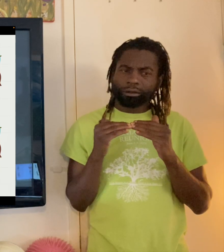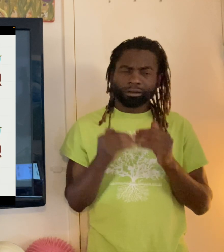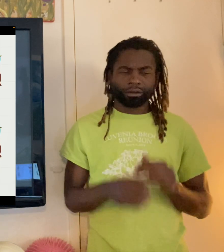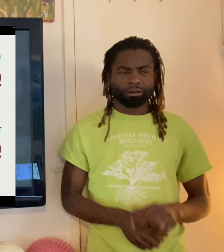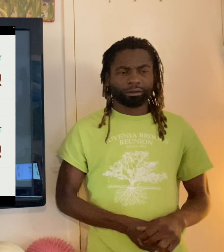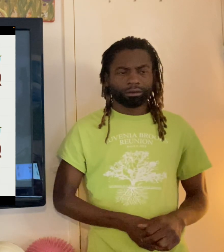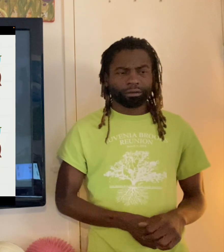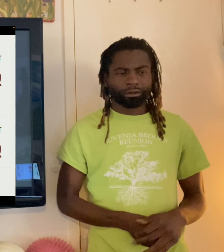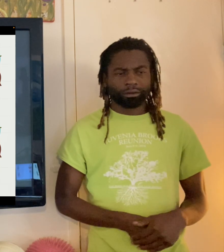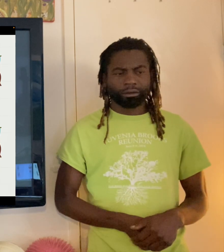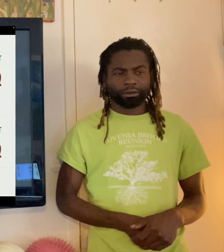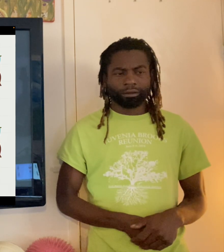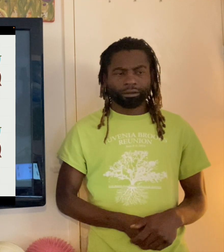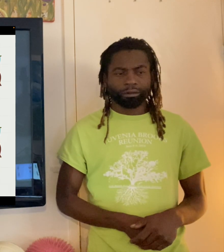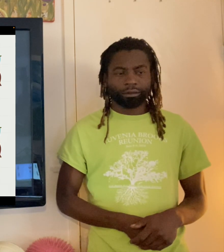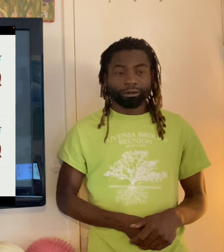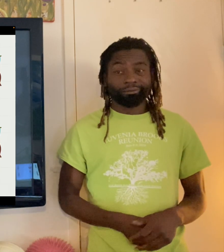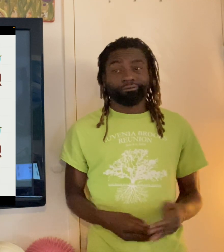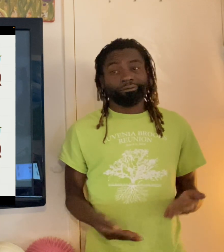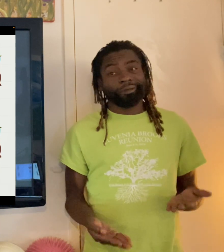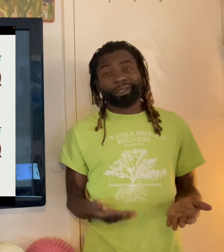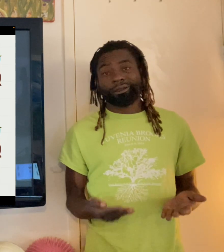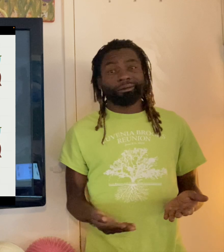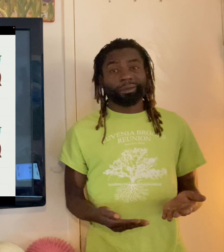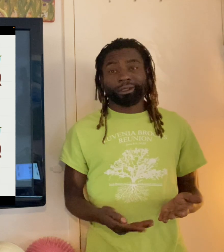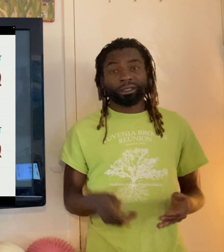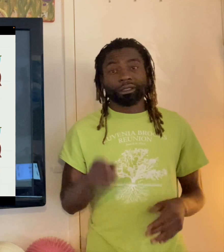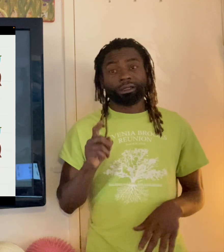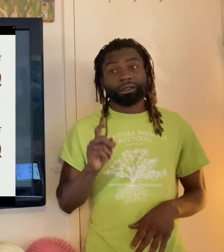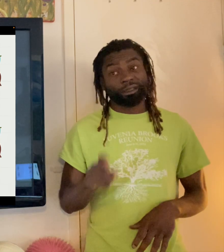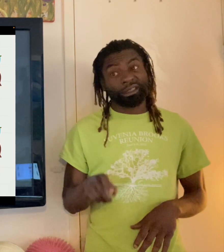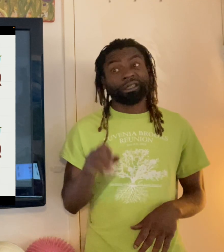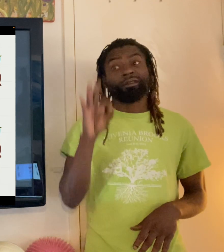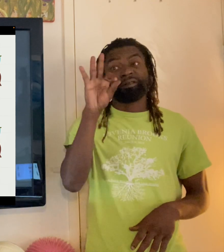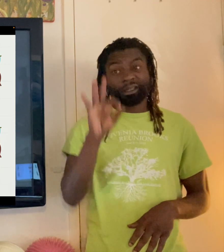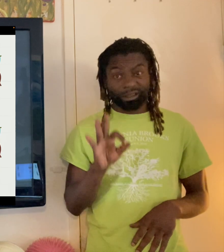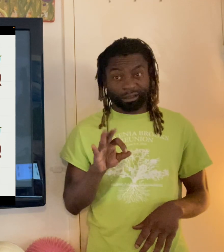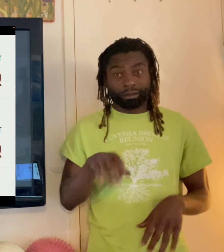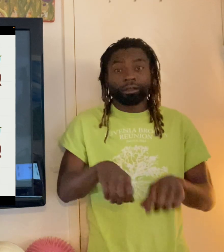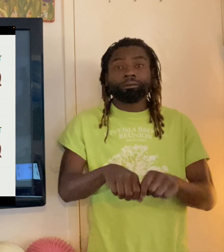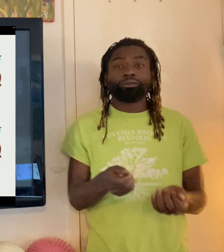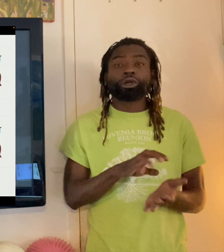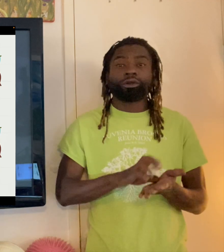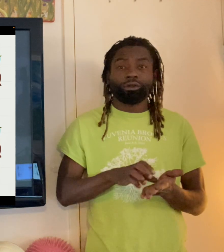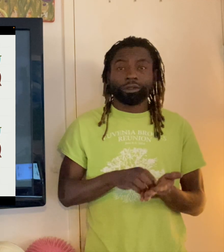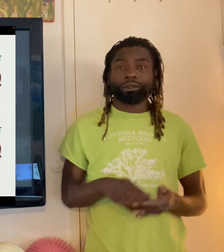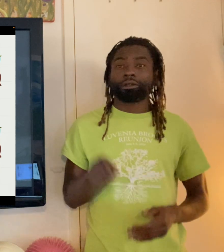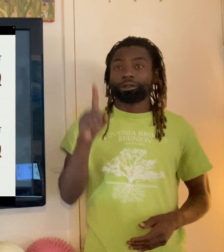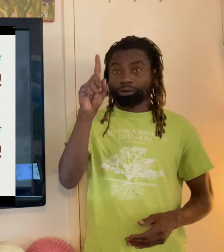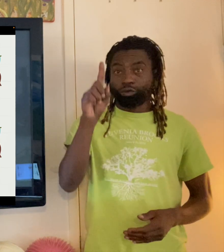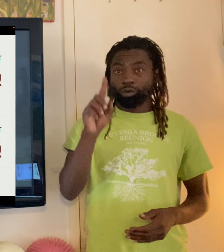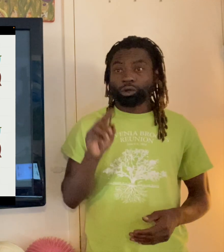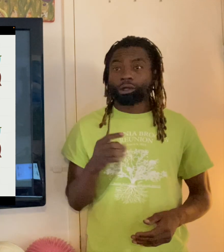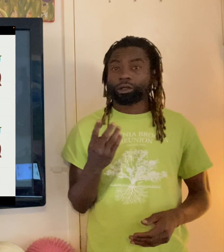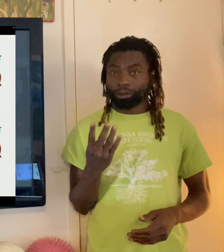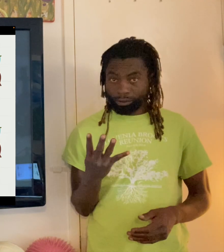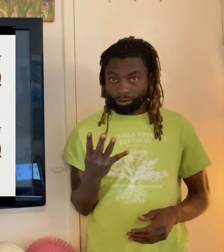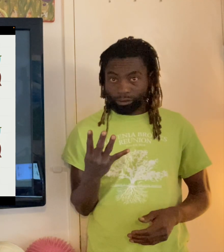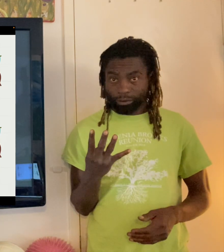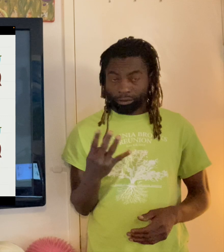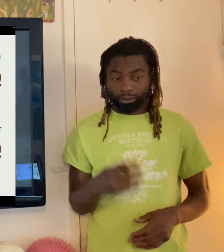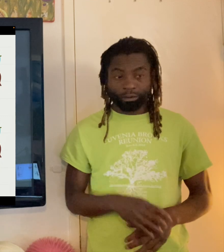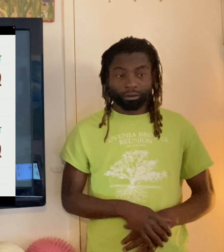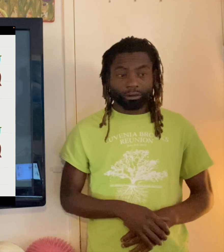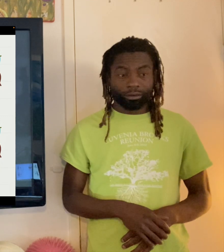It looks like we're going to have to make some fractions and break the cookie into quarters. Now,